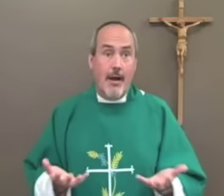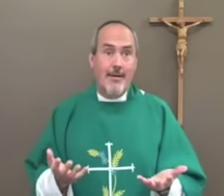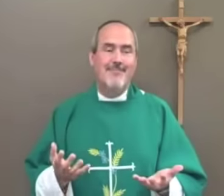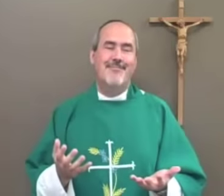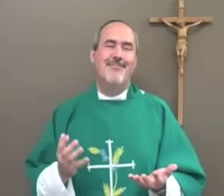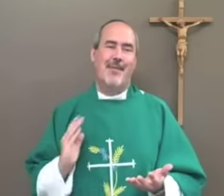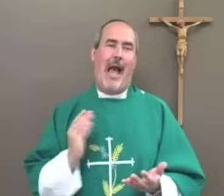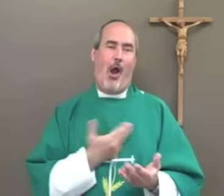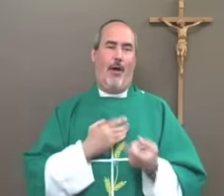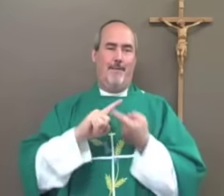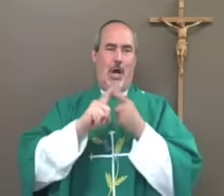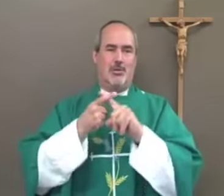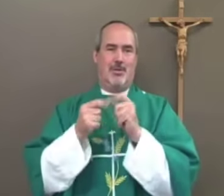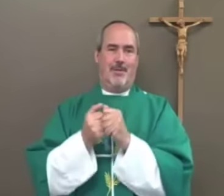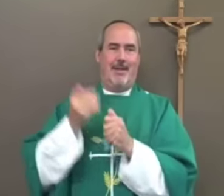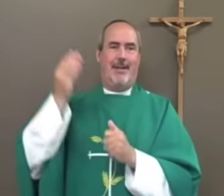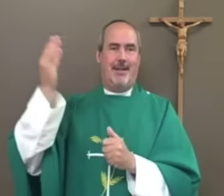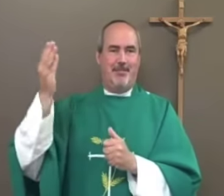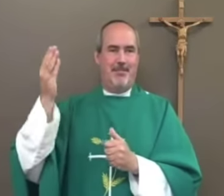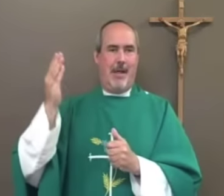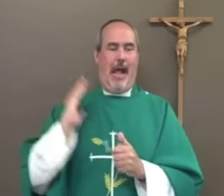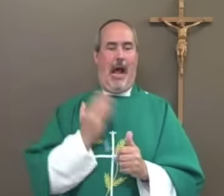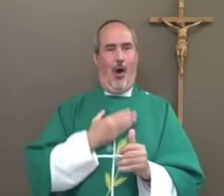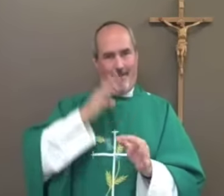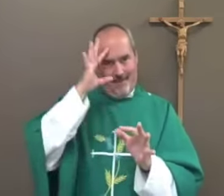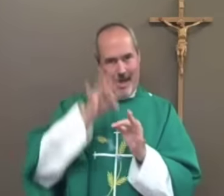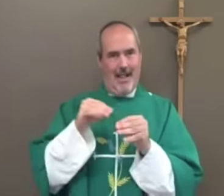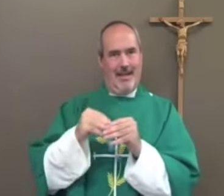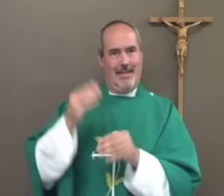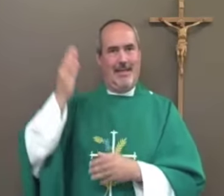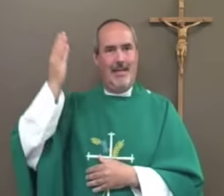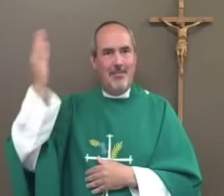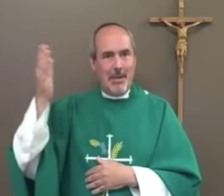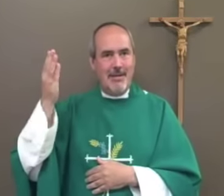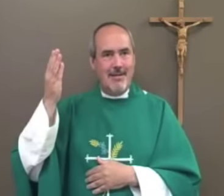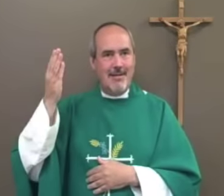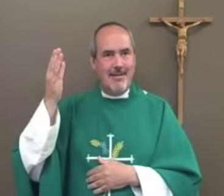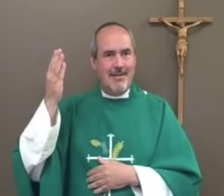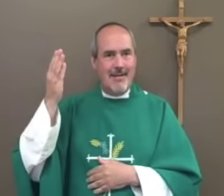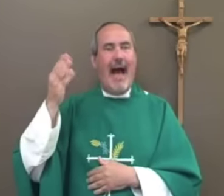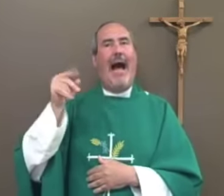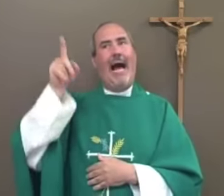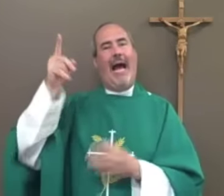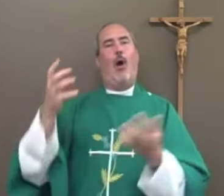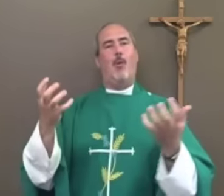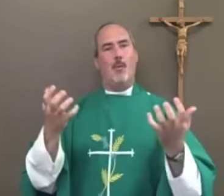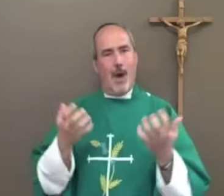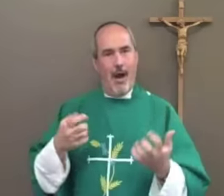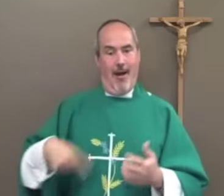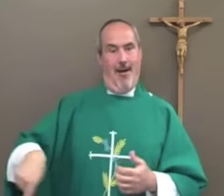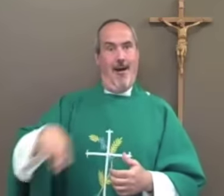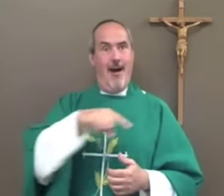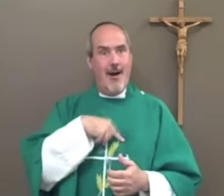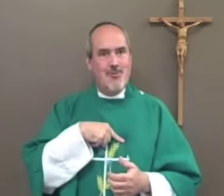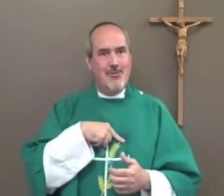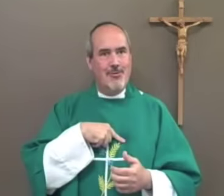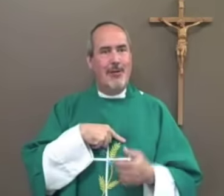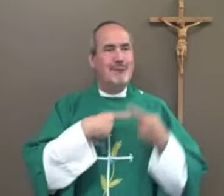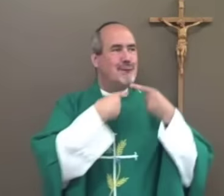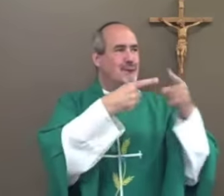wants from us is our friendship, our faith, and he wants us